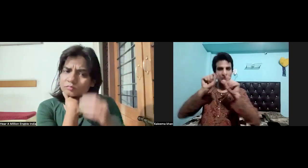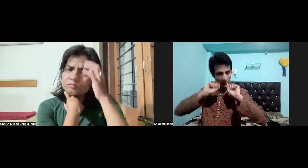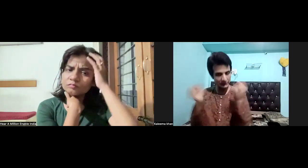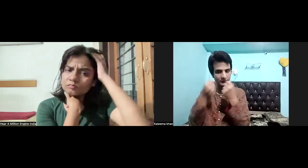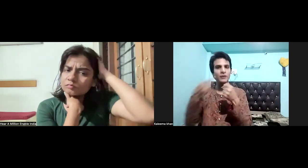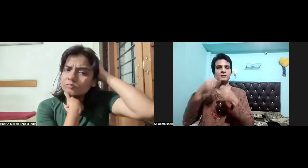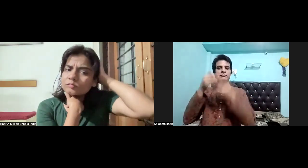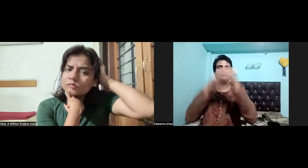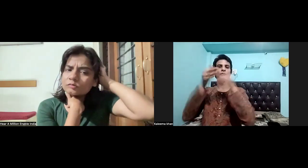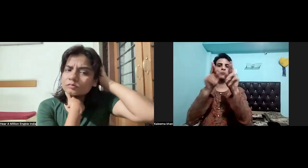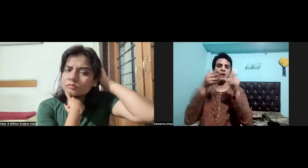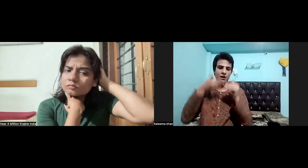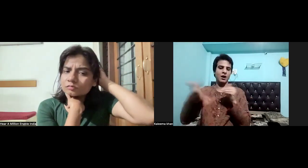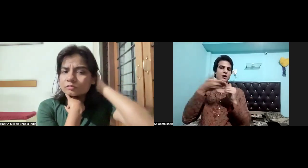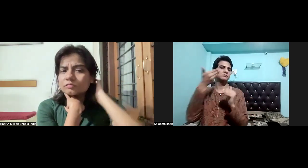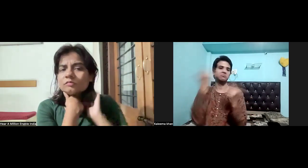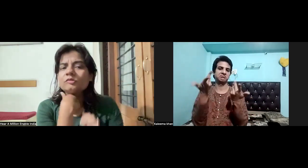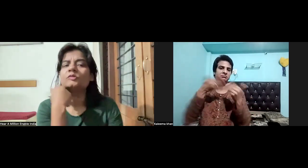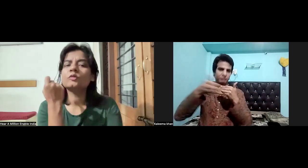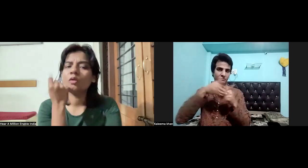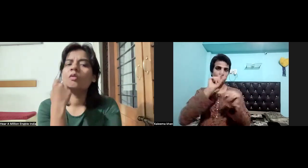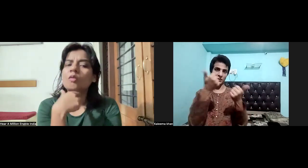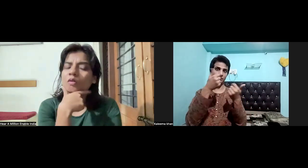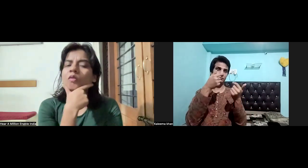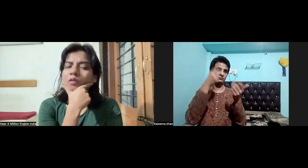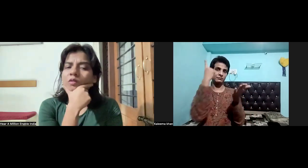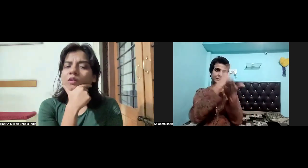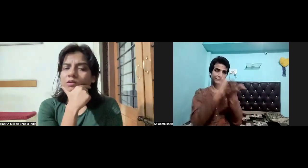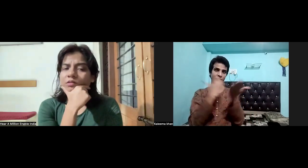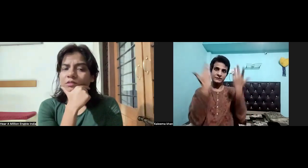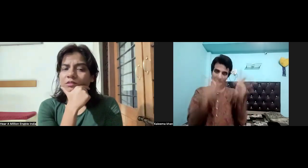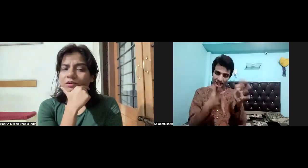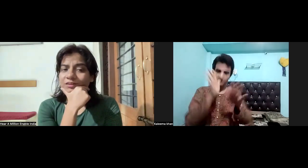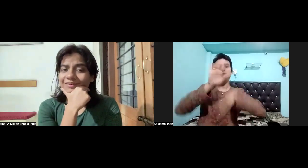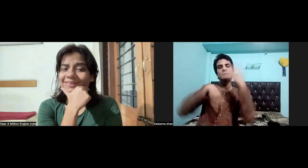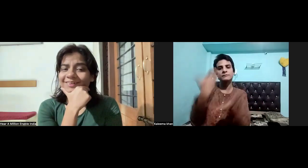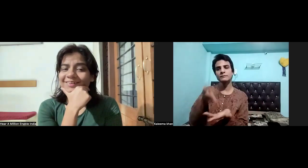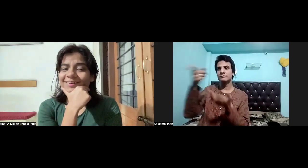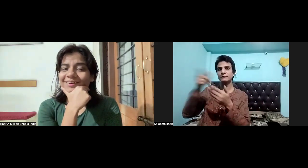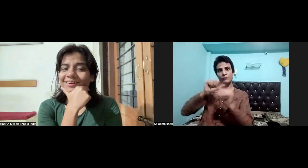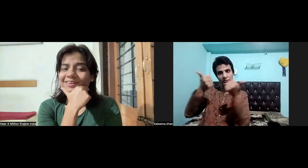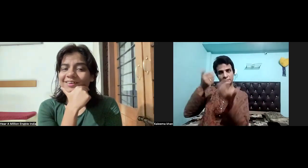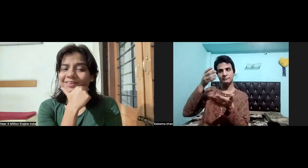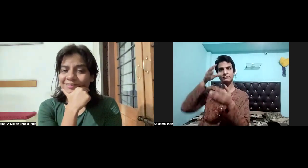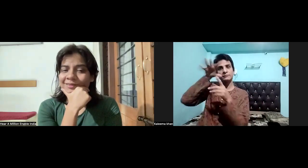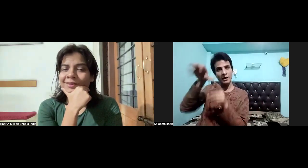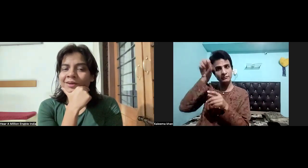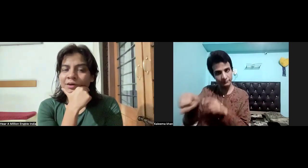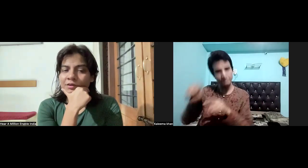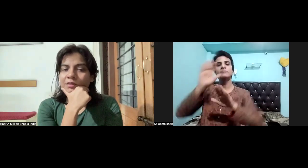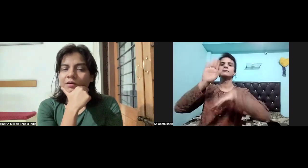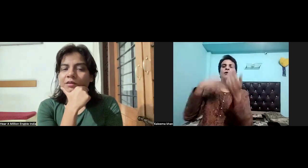them and we can partner so that we can spread across the information. So it's still in the process. Once we have the